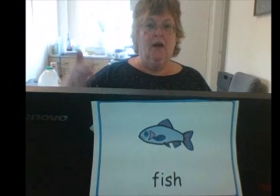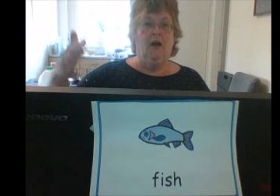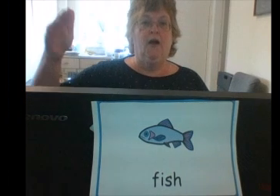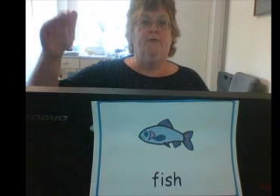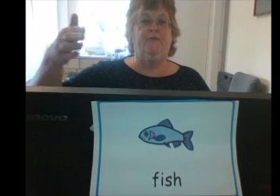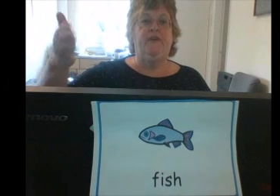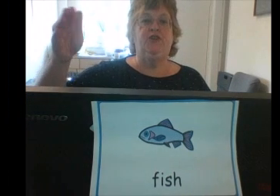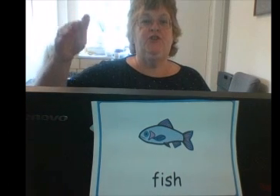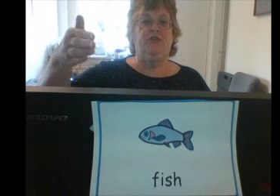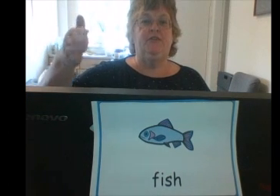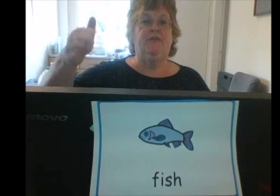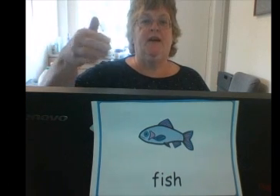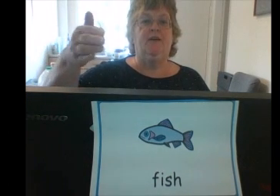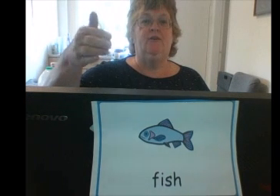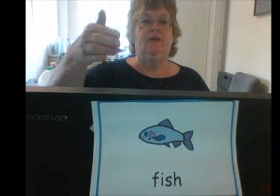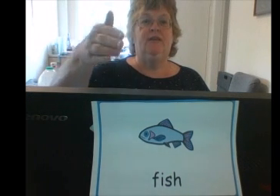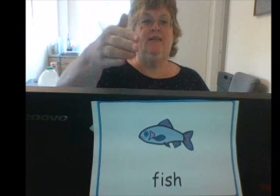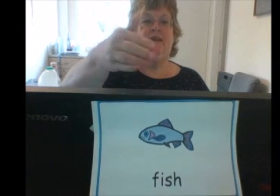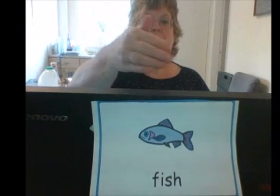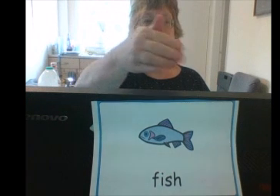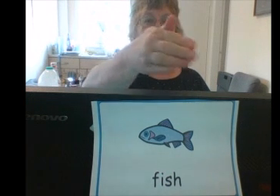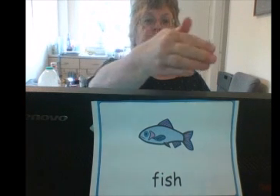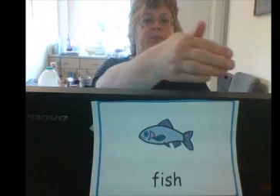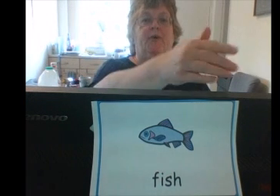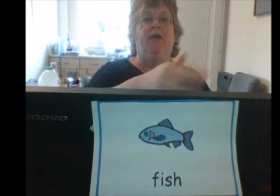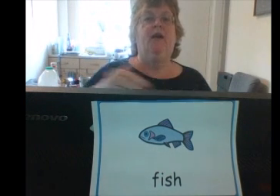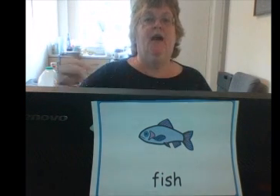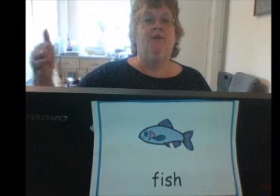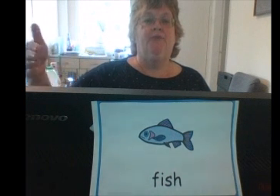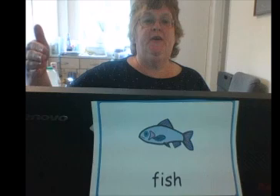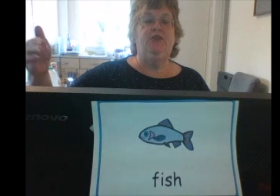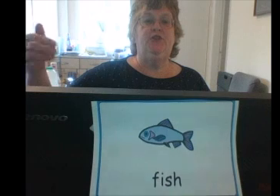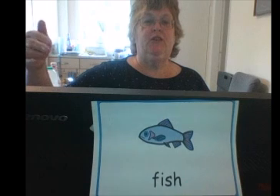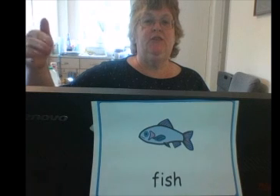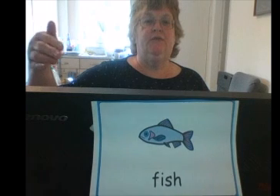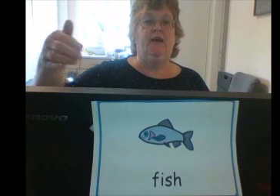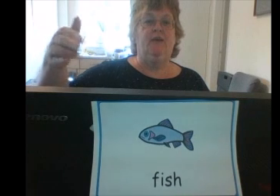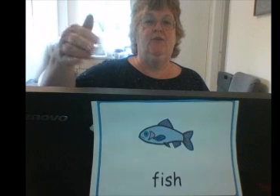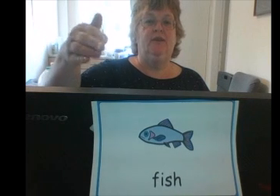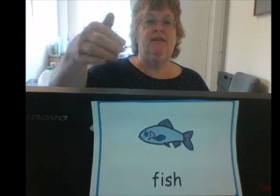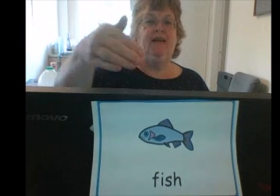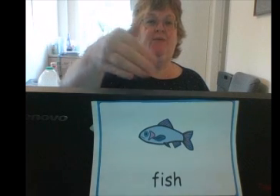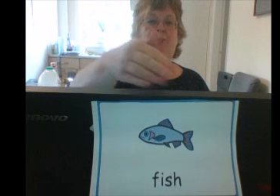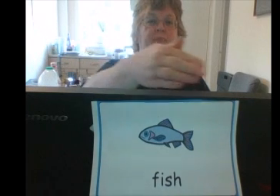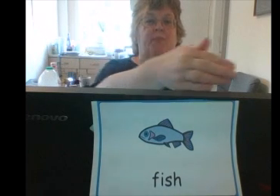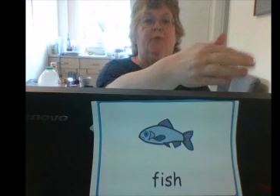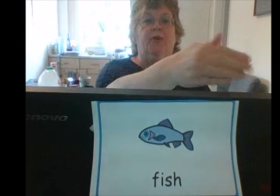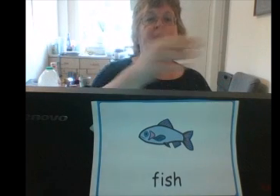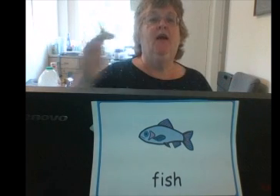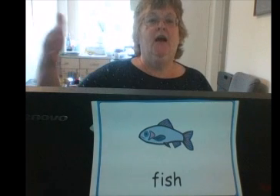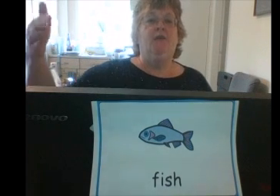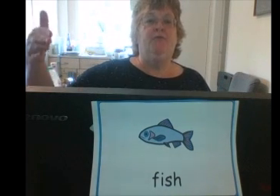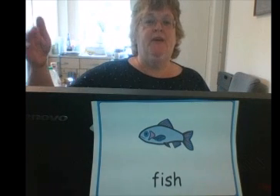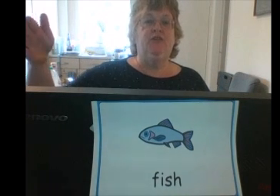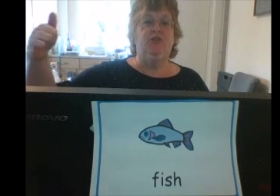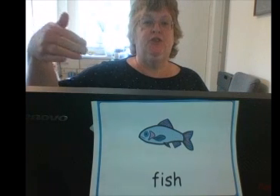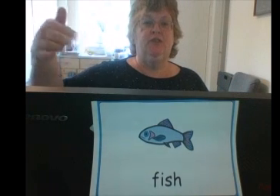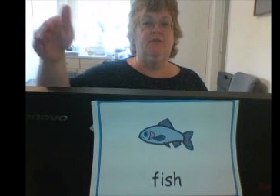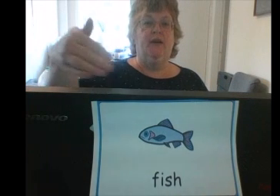A fish is very slippery. A fish is very slippery. A fish is